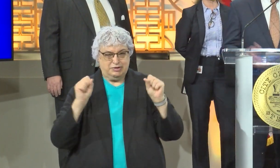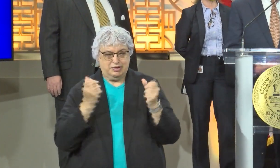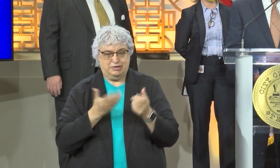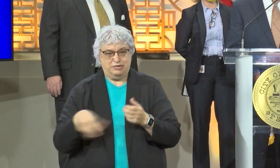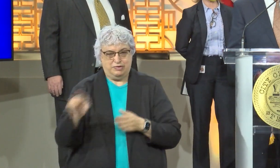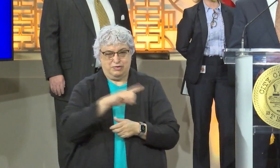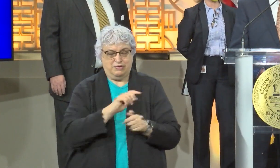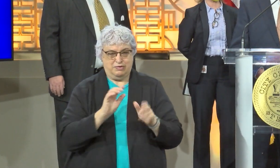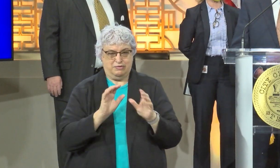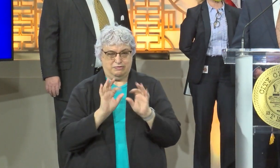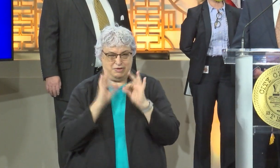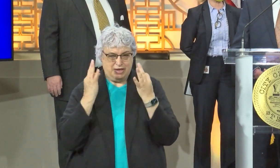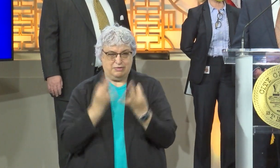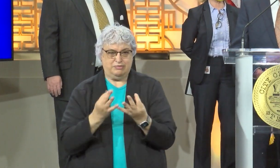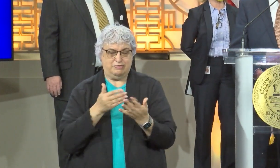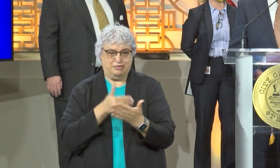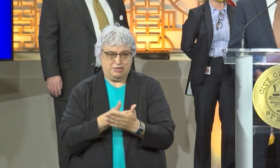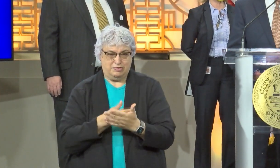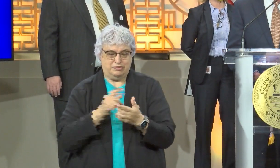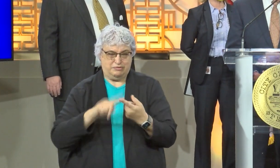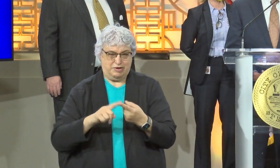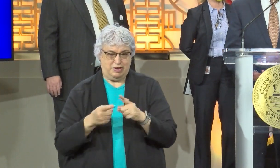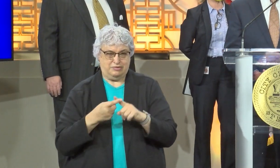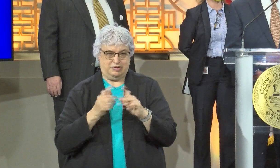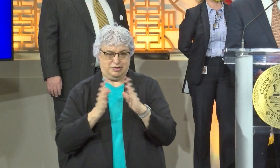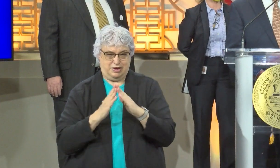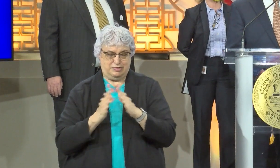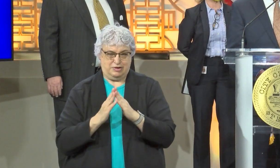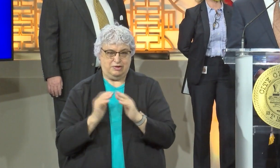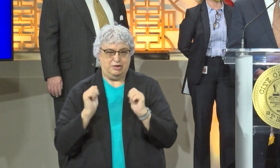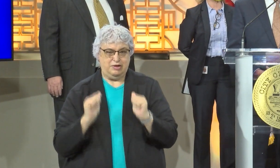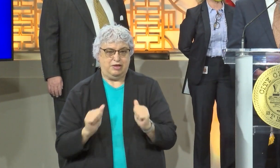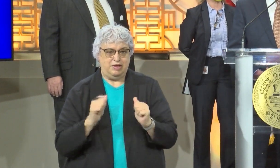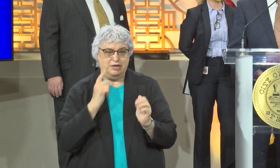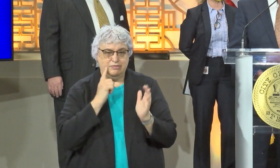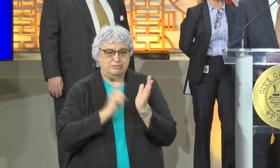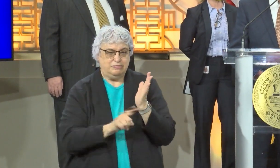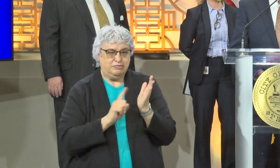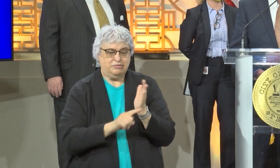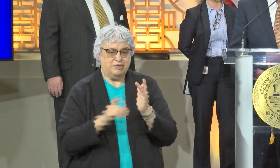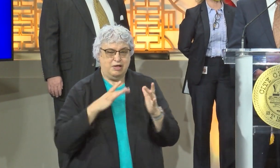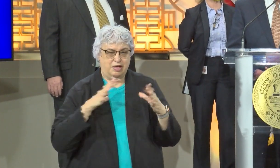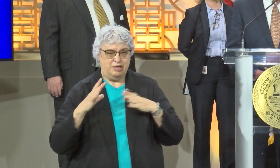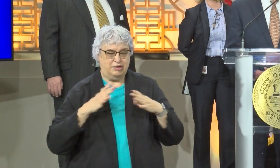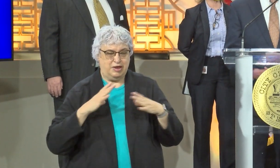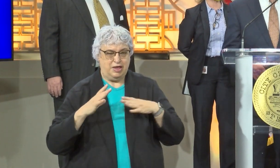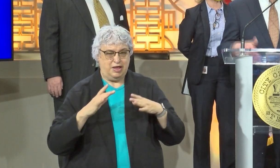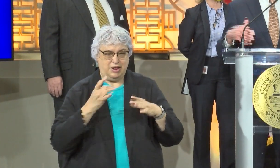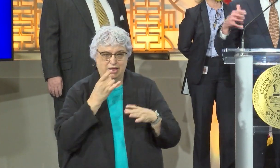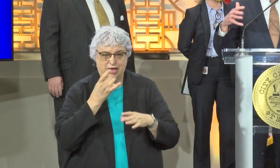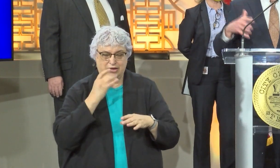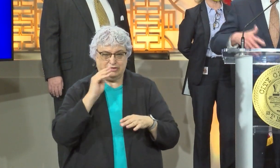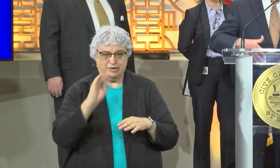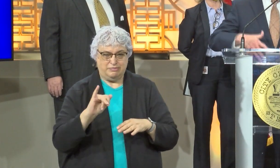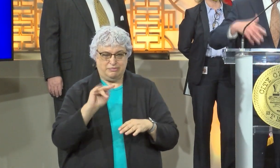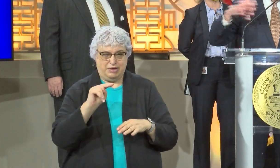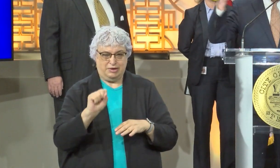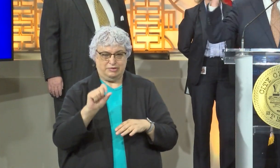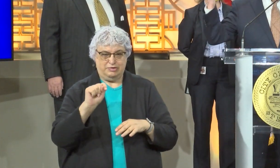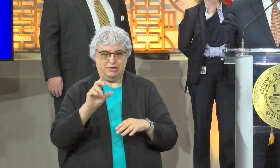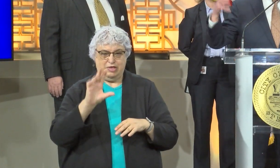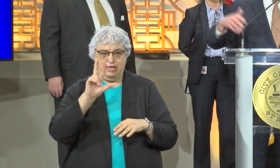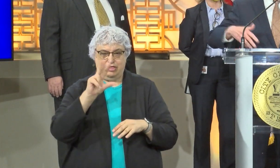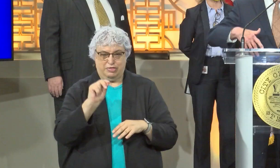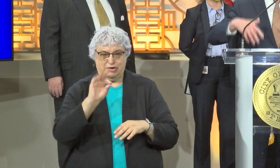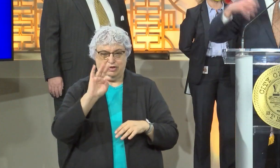loved ones and close friends in downtown. You can explore the holiday lights on Main Street. They include the 30-foot